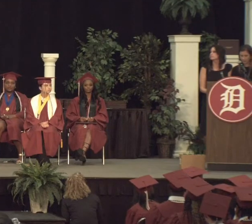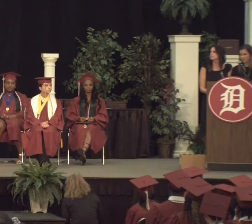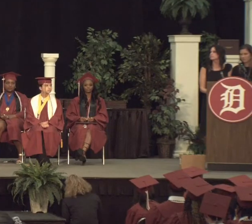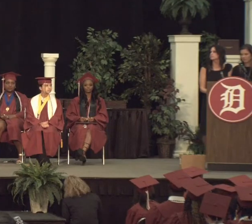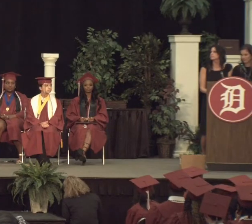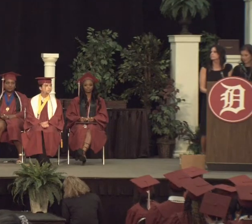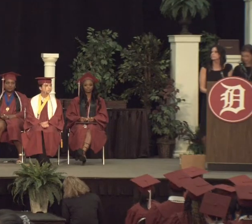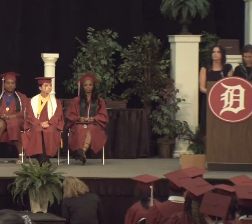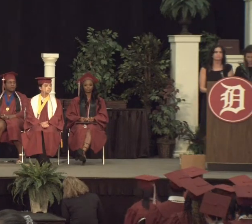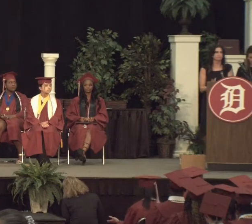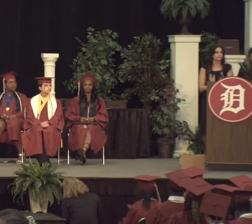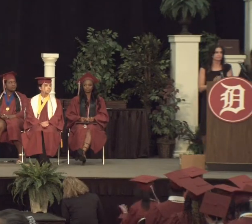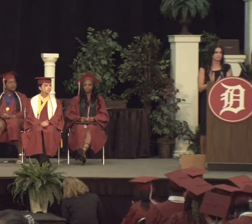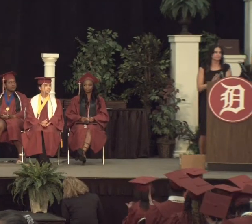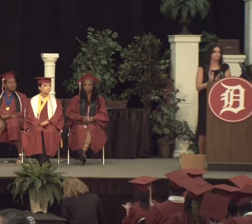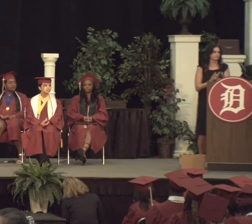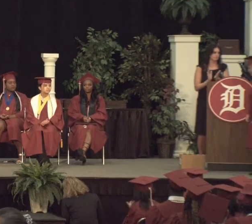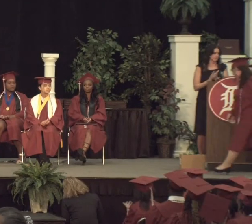Sarah Rose Plessy.